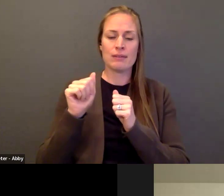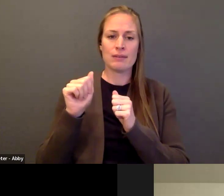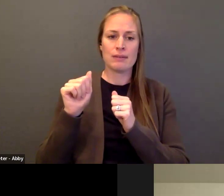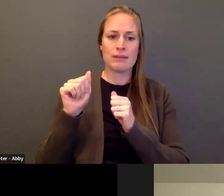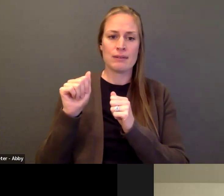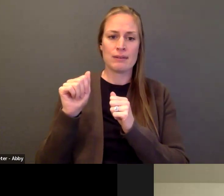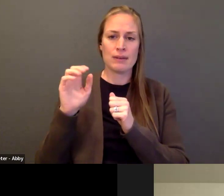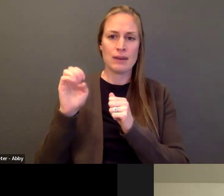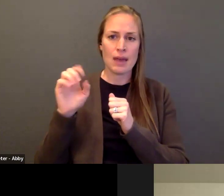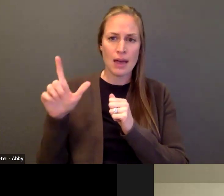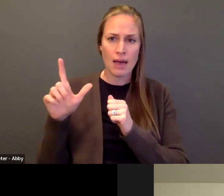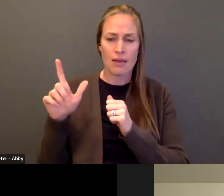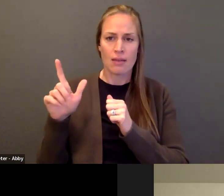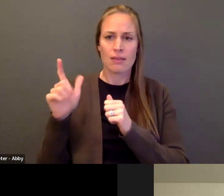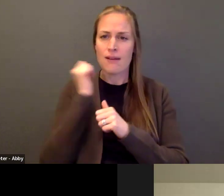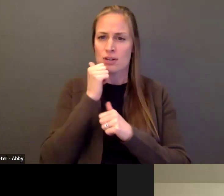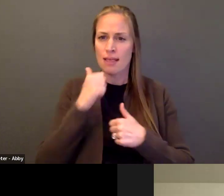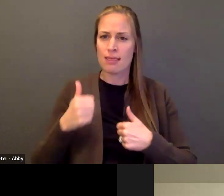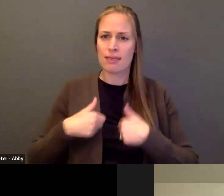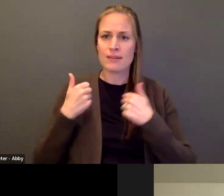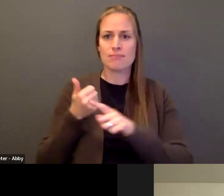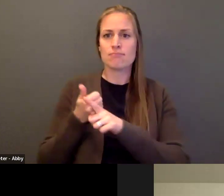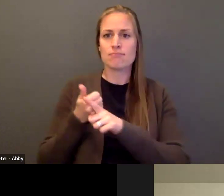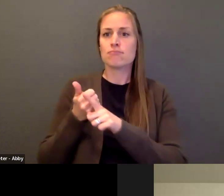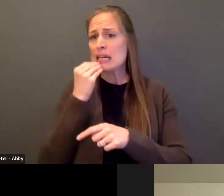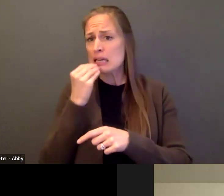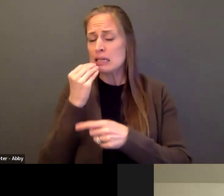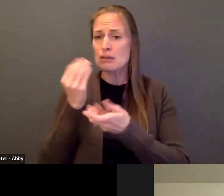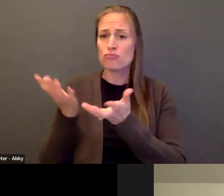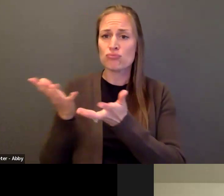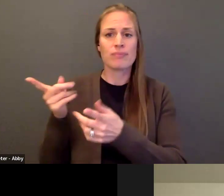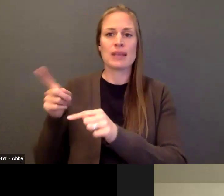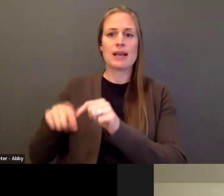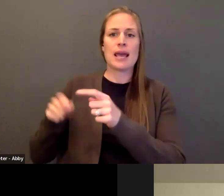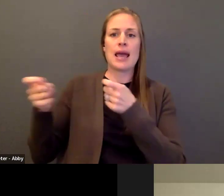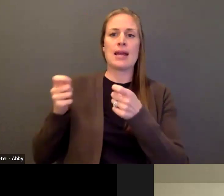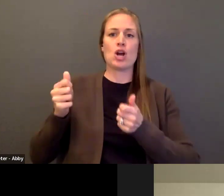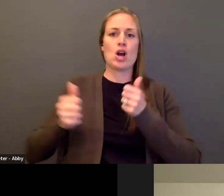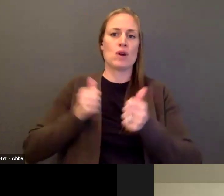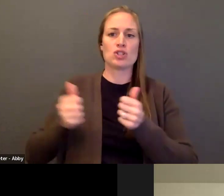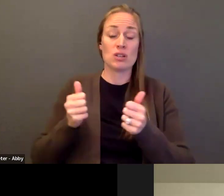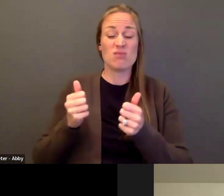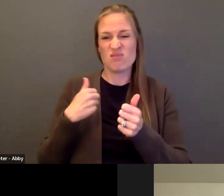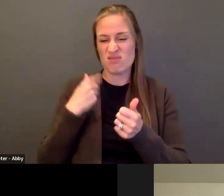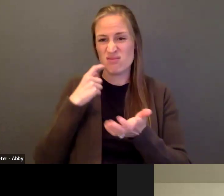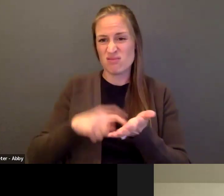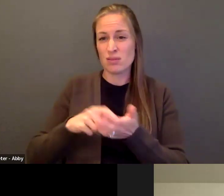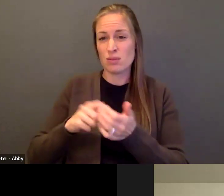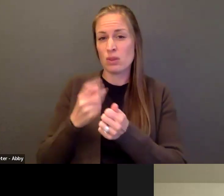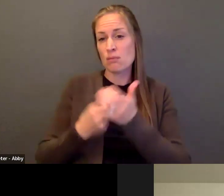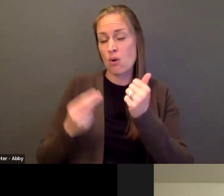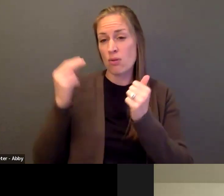They're not able to handle the level of aggression that can come around. And so we have families, both of adults and of children, that are